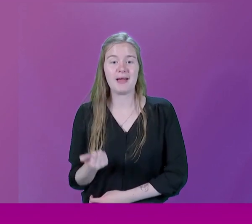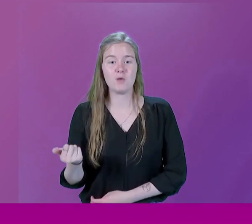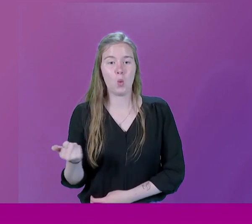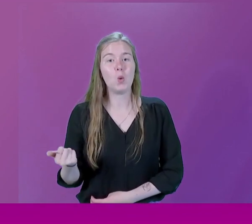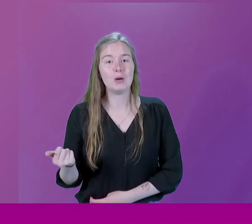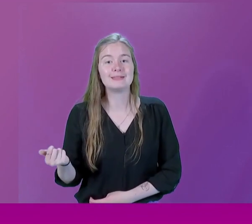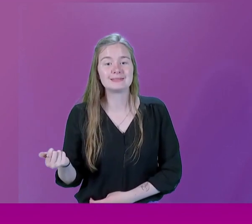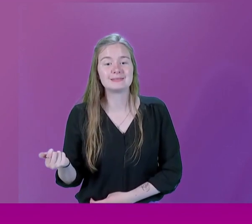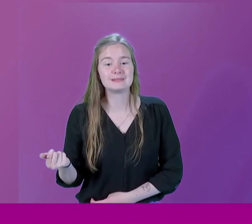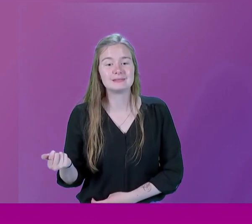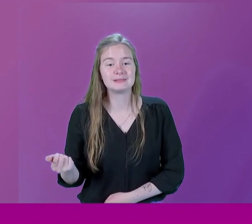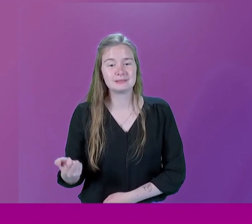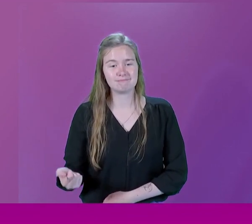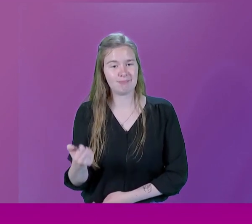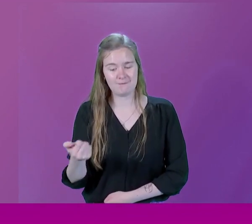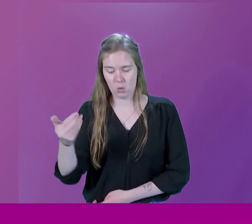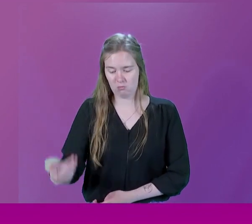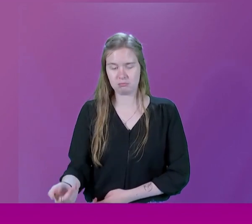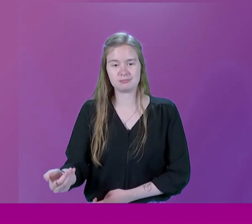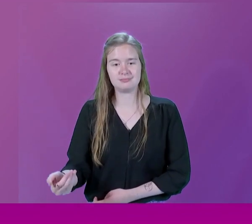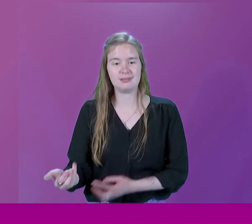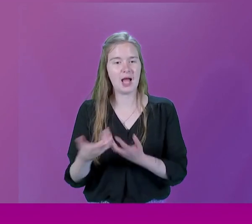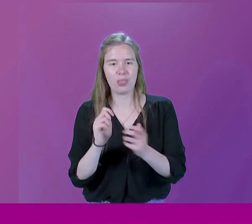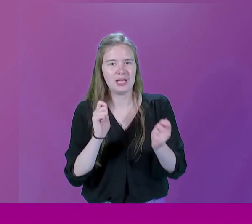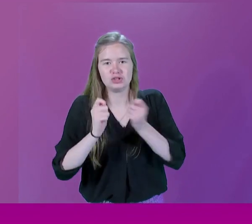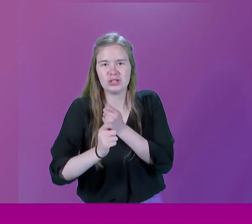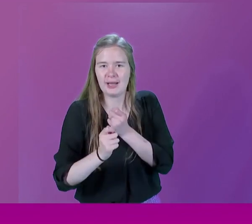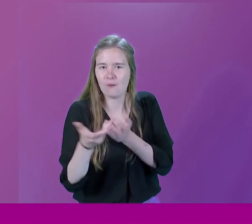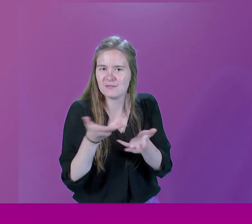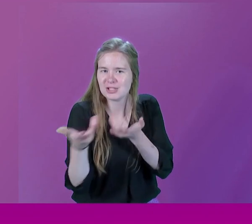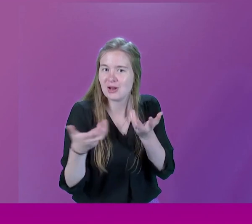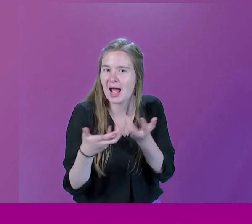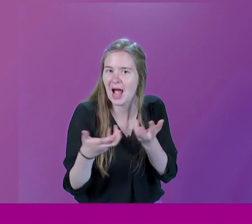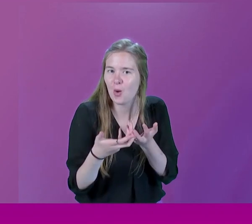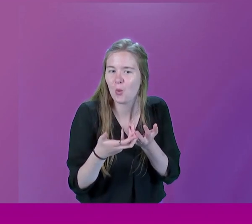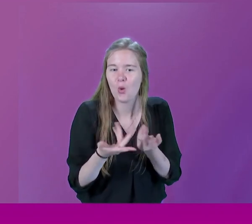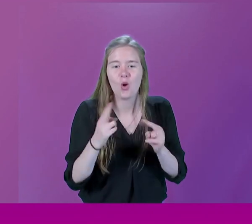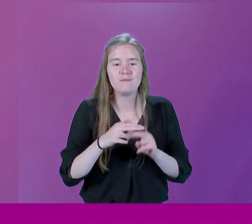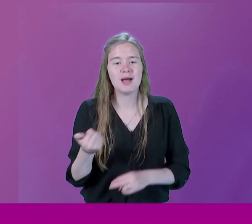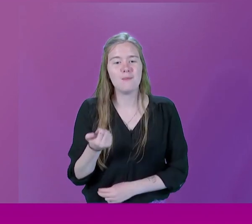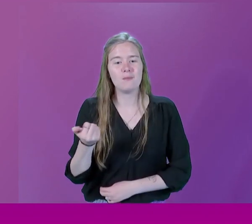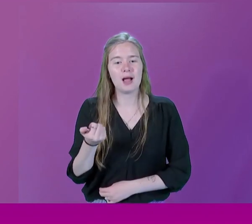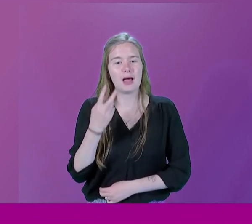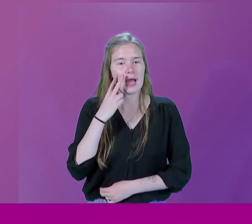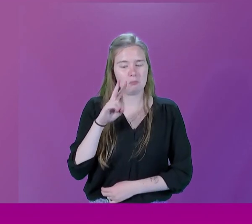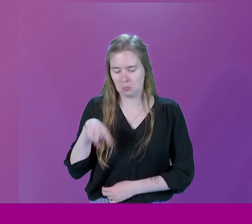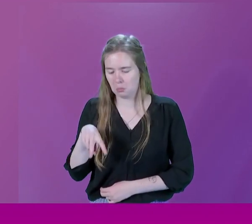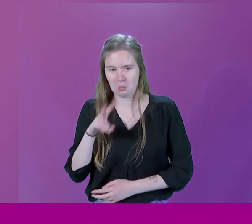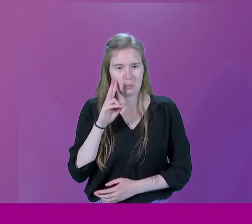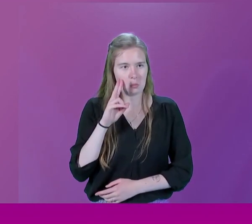phone here. Just if I had my mobile phone, how would that change the conversation? If I had my mobile phone and I just...